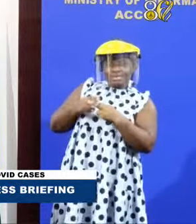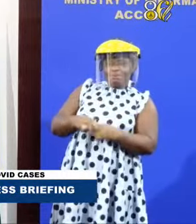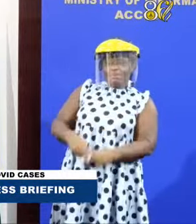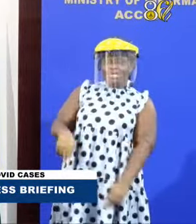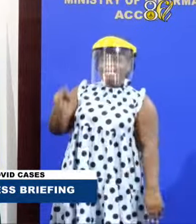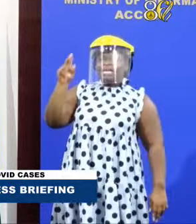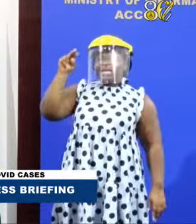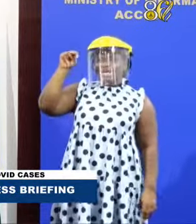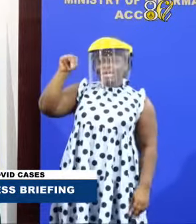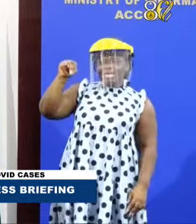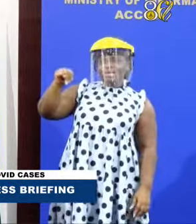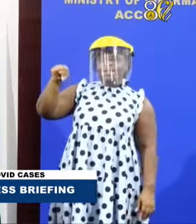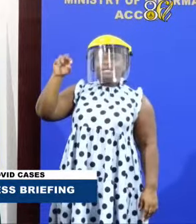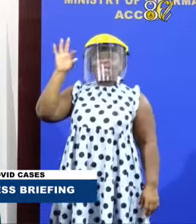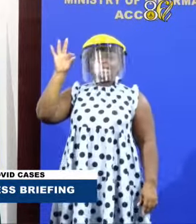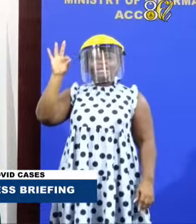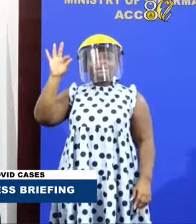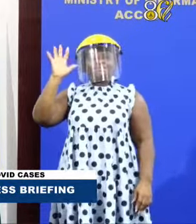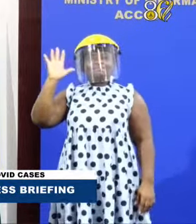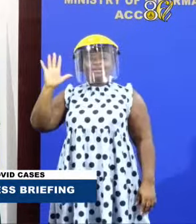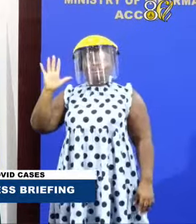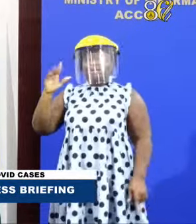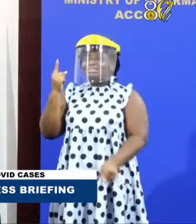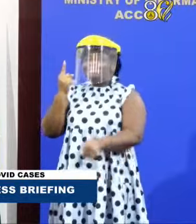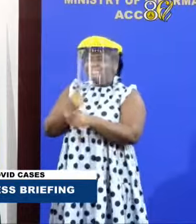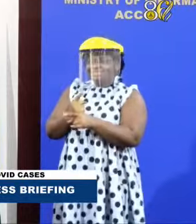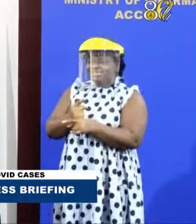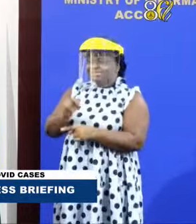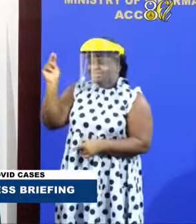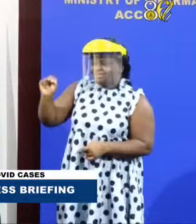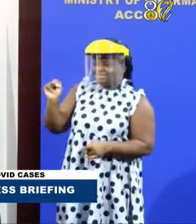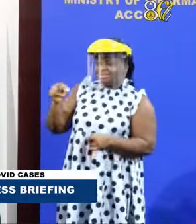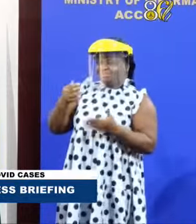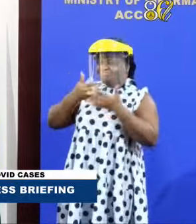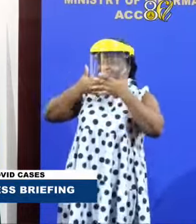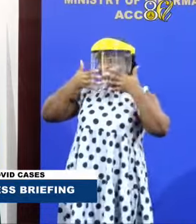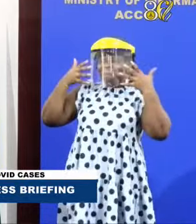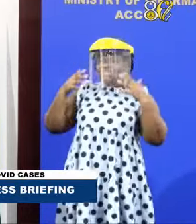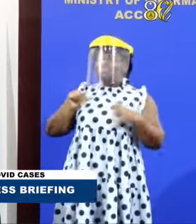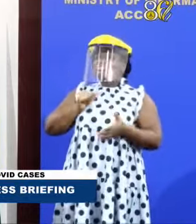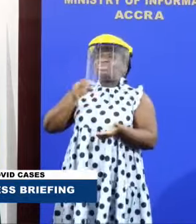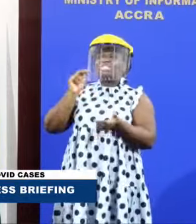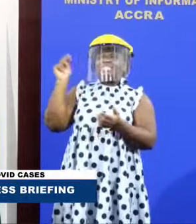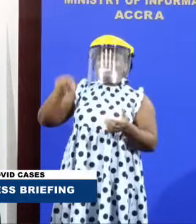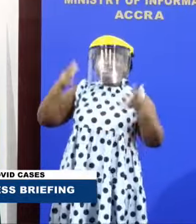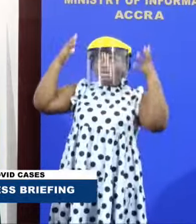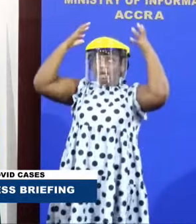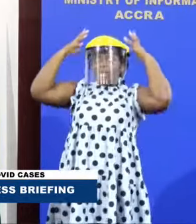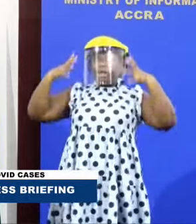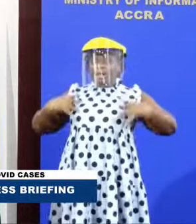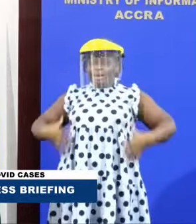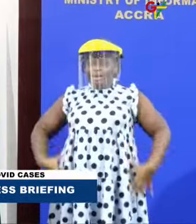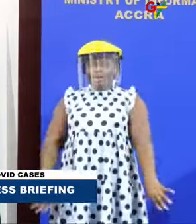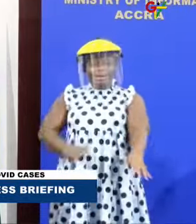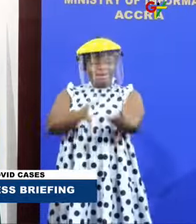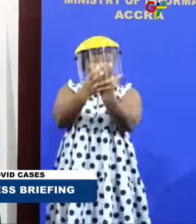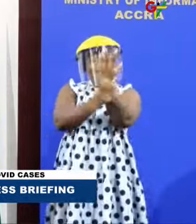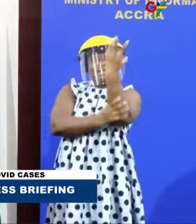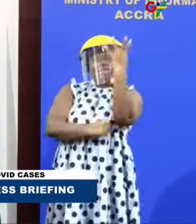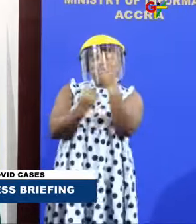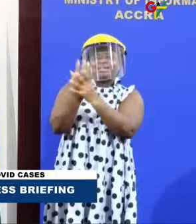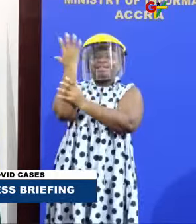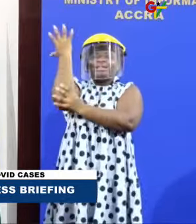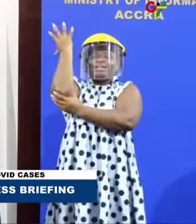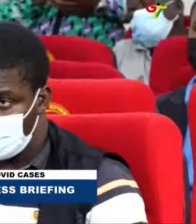mask, and that's all I need to stand before a patient who is positive. I don't need a cap, I don't need gloves, I don't need a